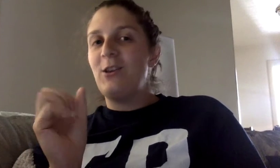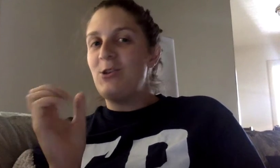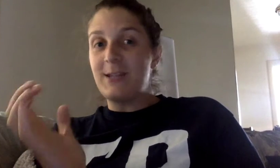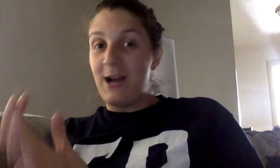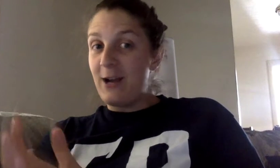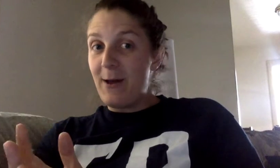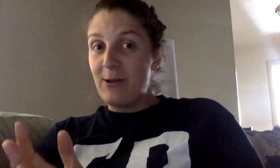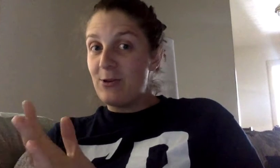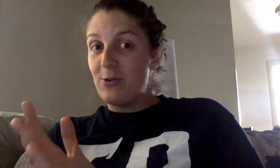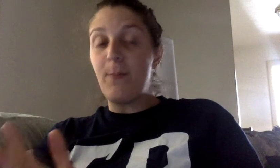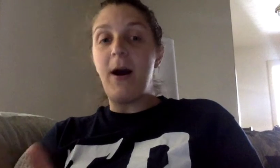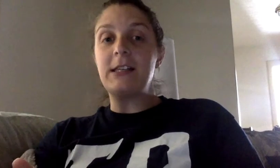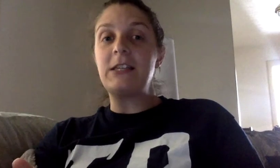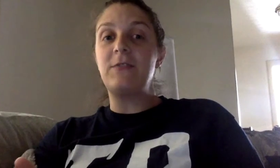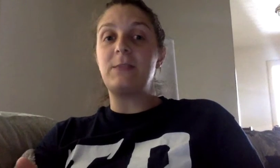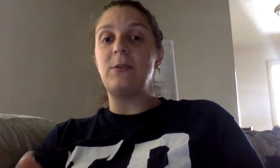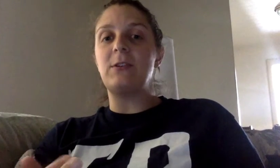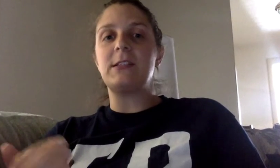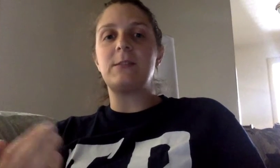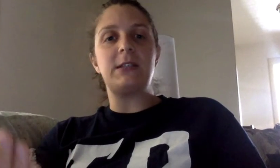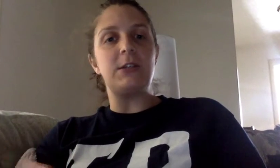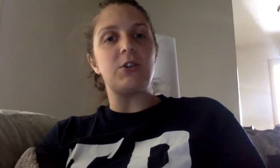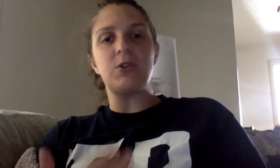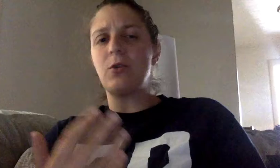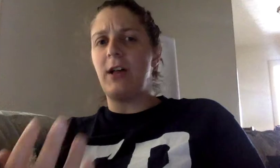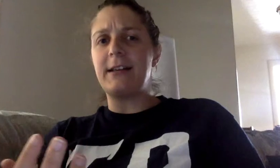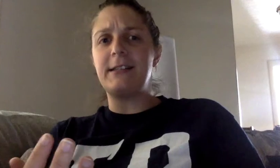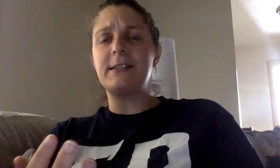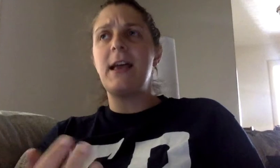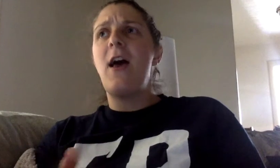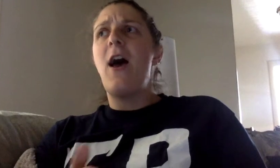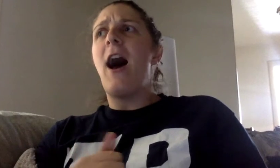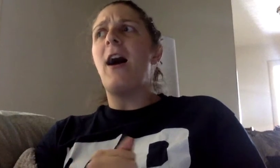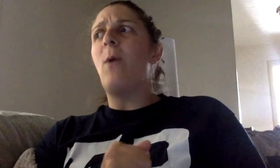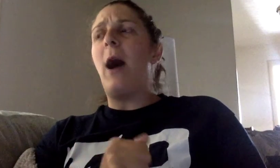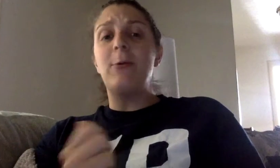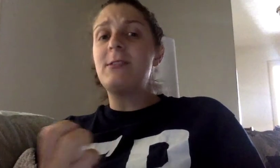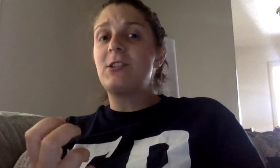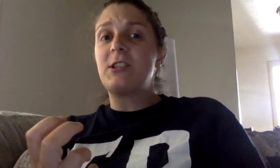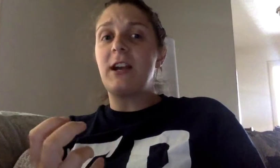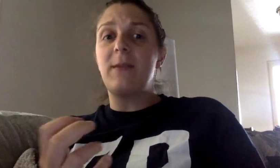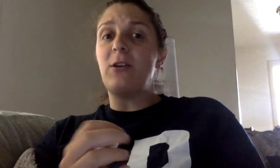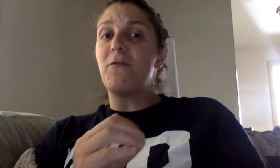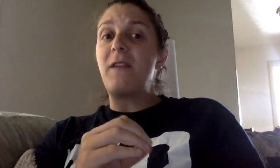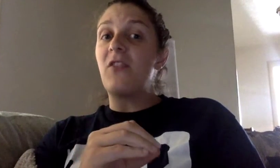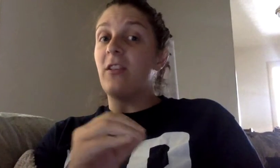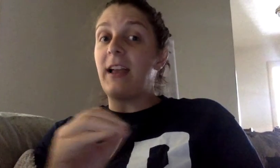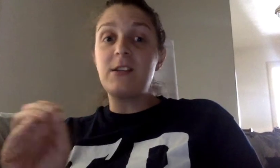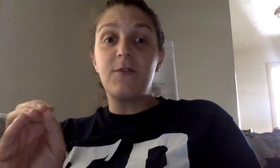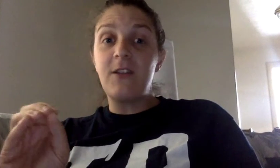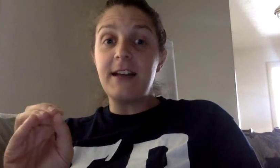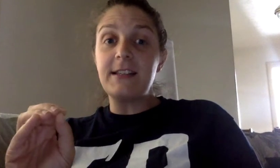you can talk about your positive experiences with teachers or classes. I would suggest talking about your favorite elective